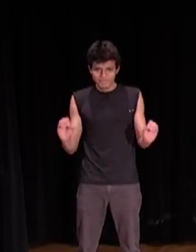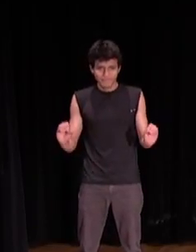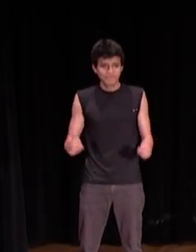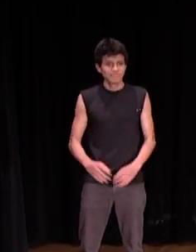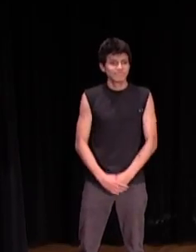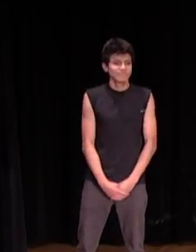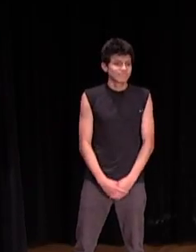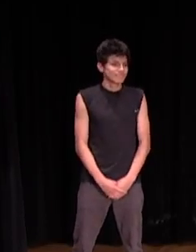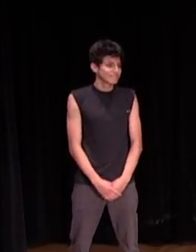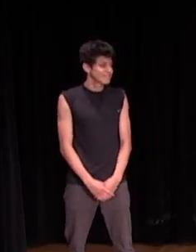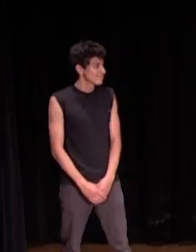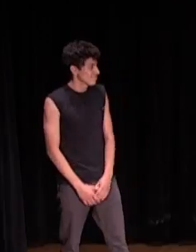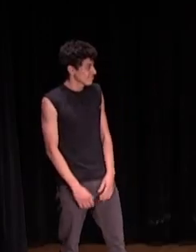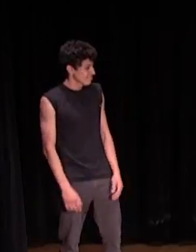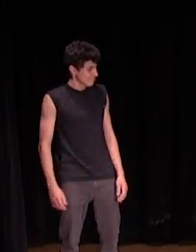This will not be voice interpreted.